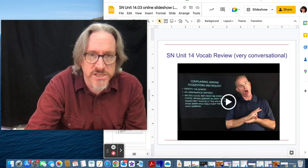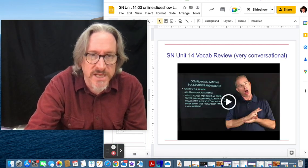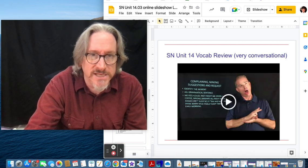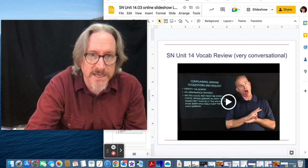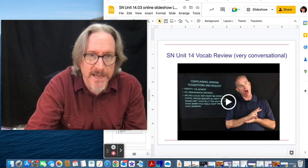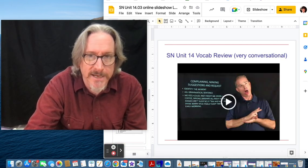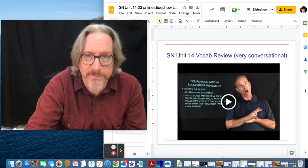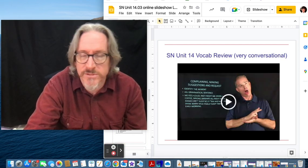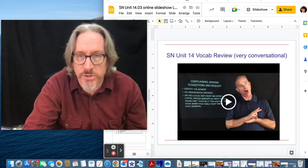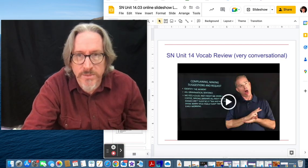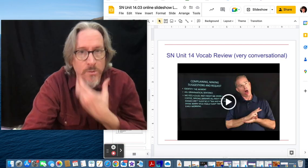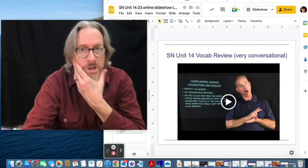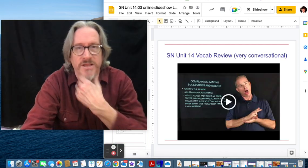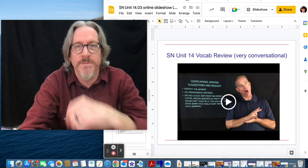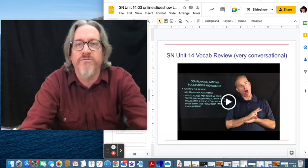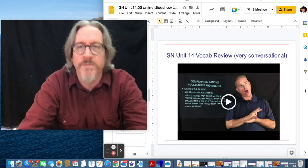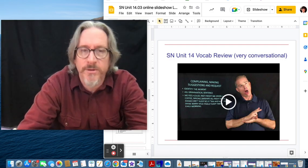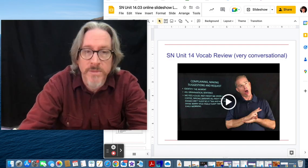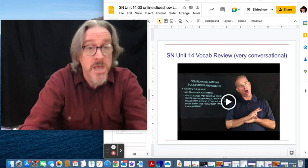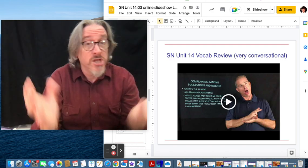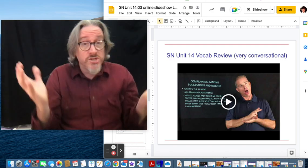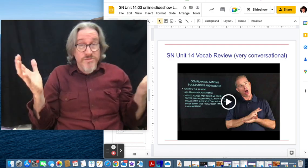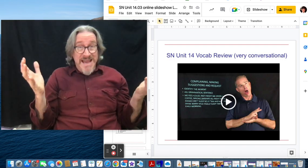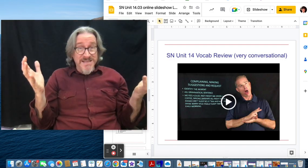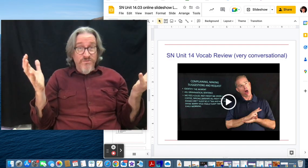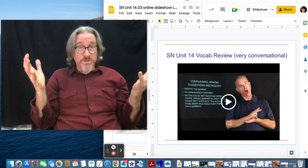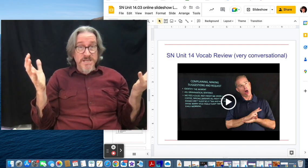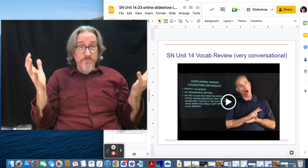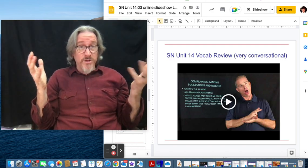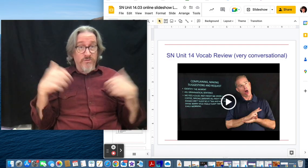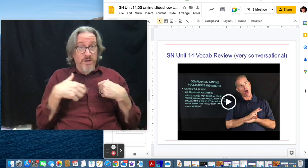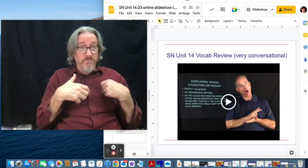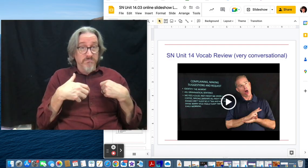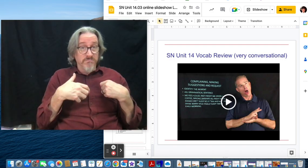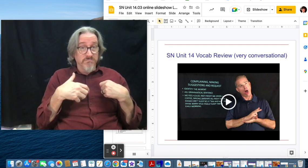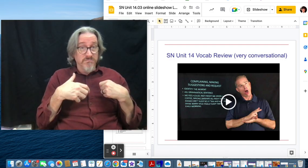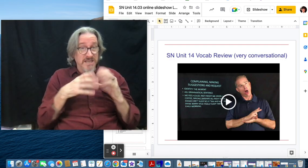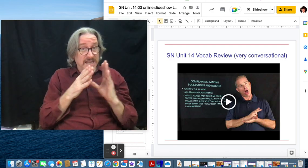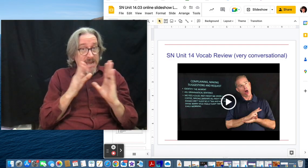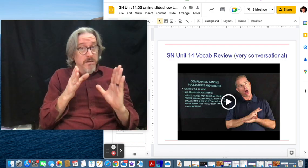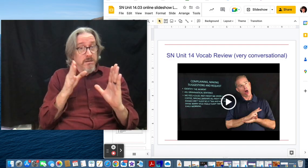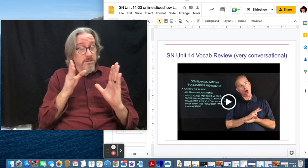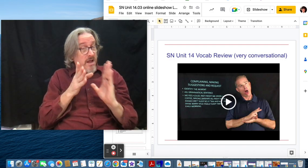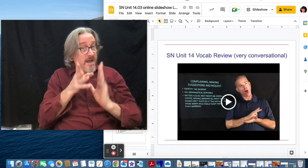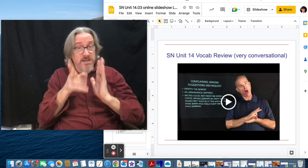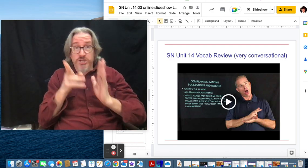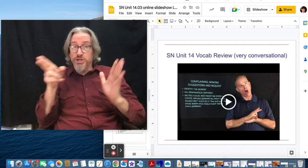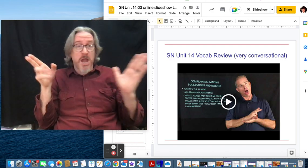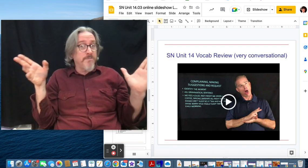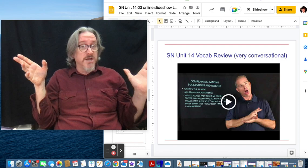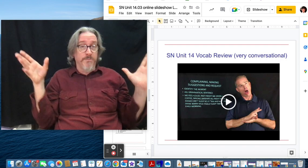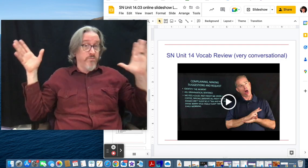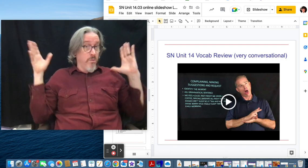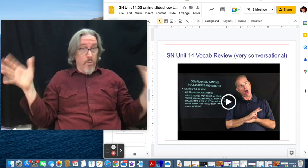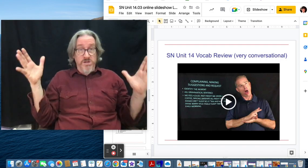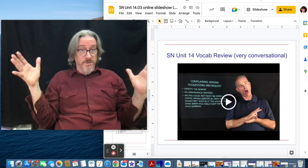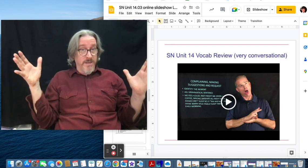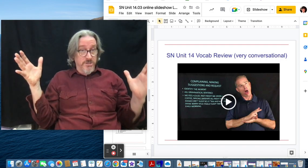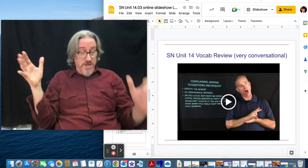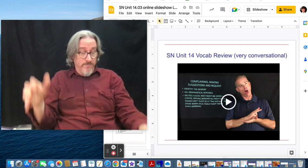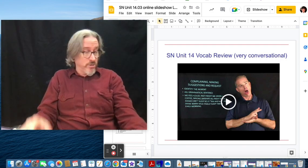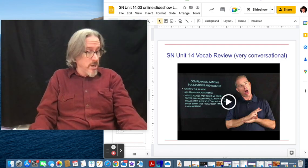just slides I need to edit, so I will cut them out from there. So that is 14.3. Again, I chopped up what